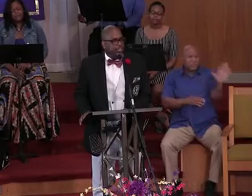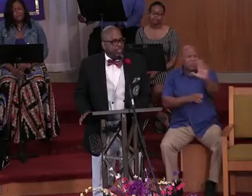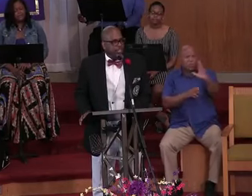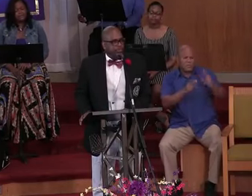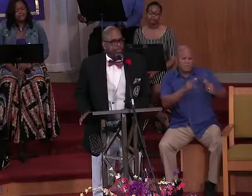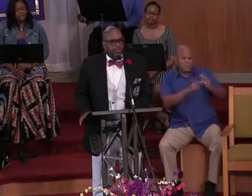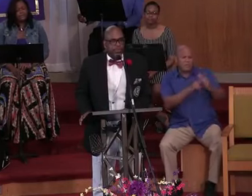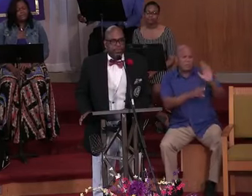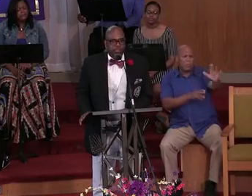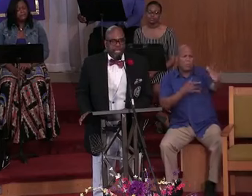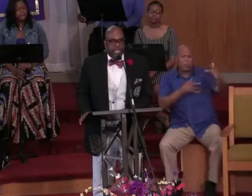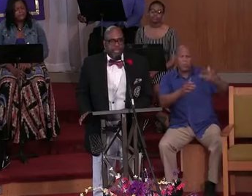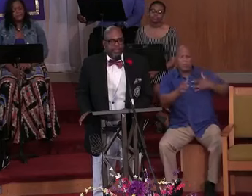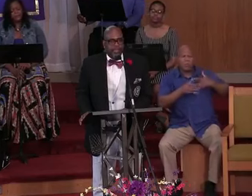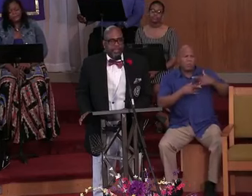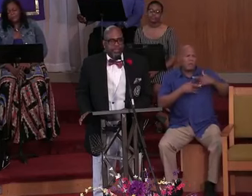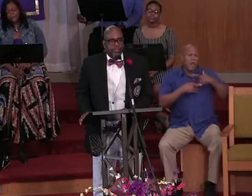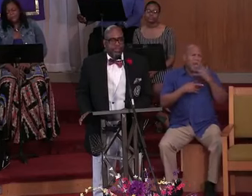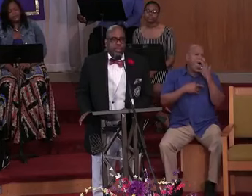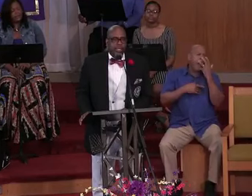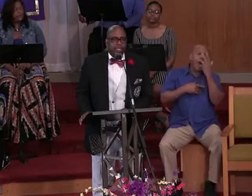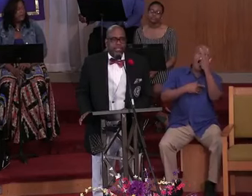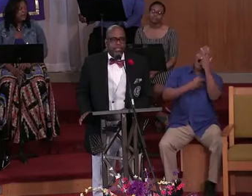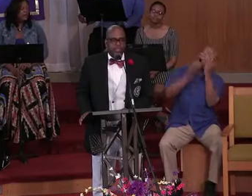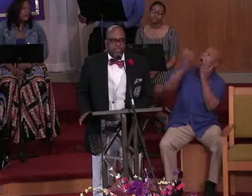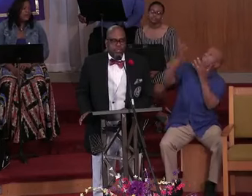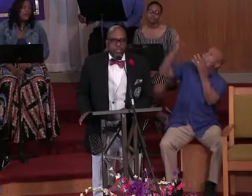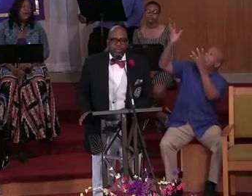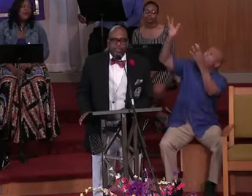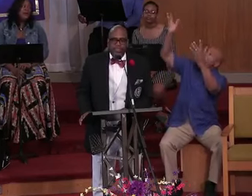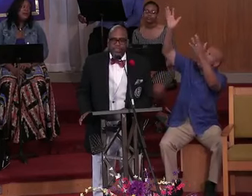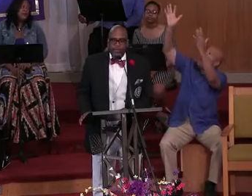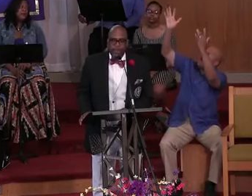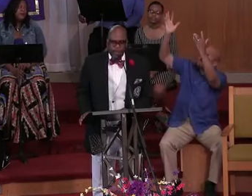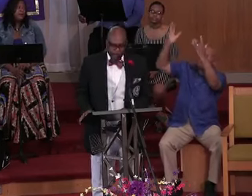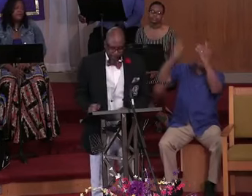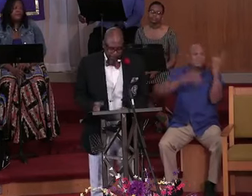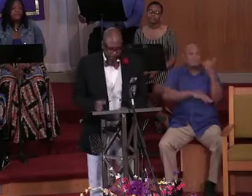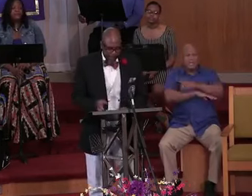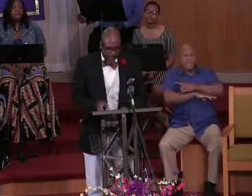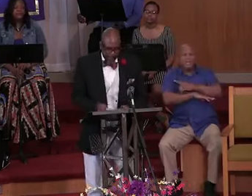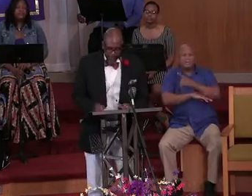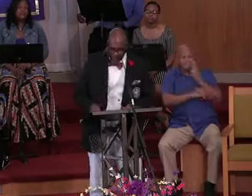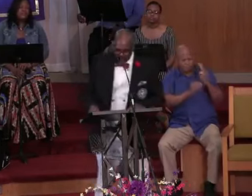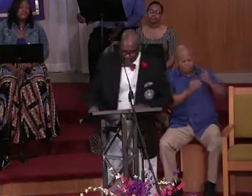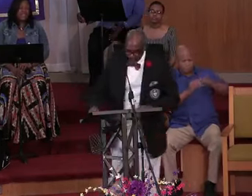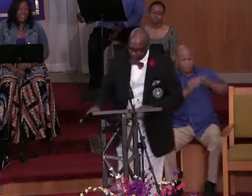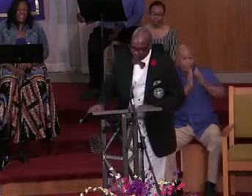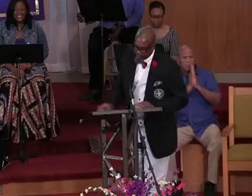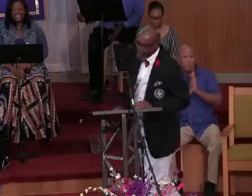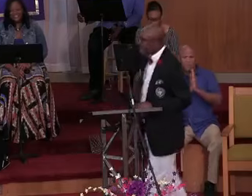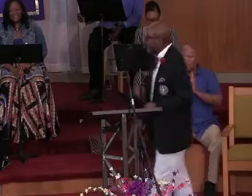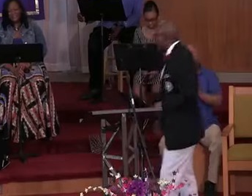your concerns before the Most High. So join in us, join with us in prayer. Come on, Deacon Brother Henry.